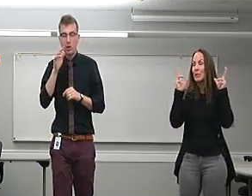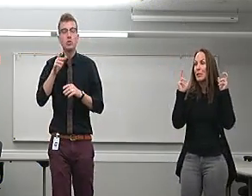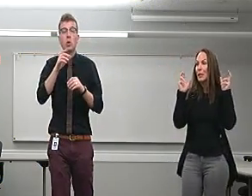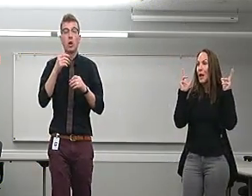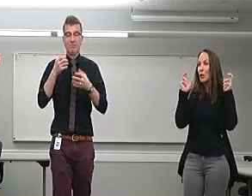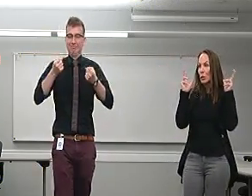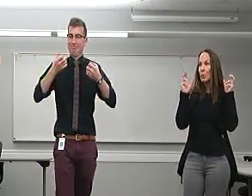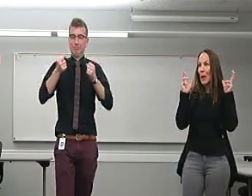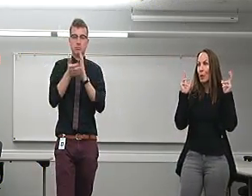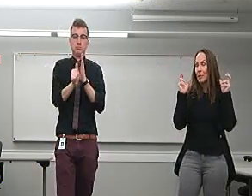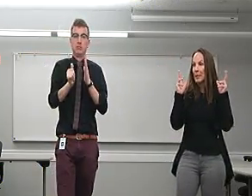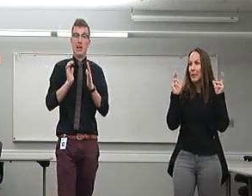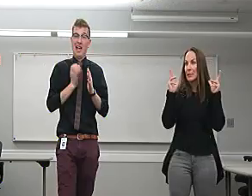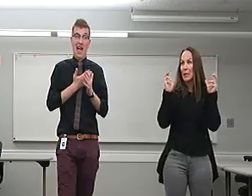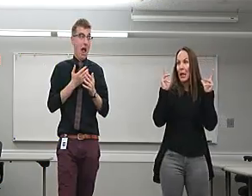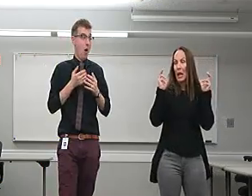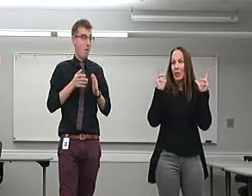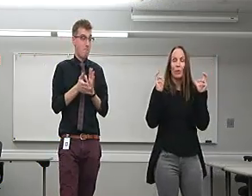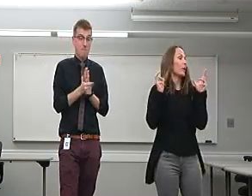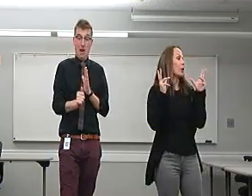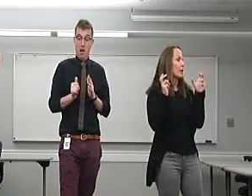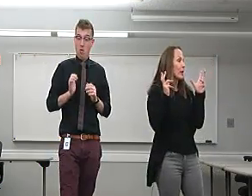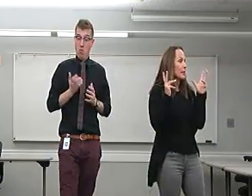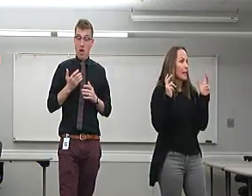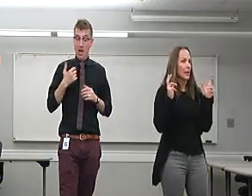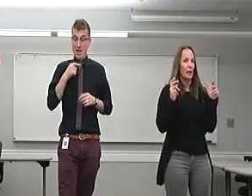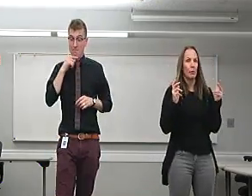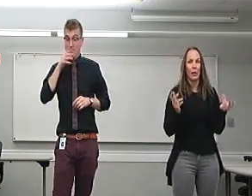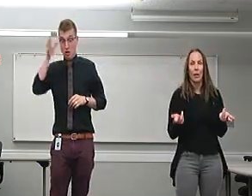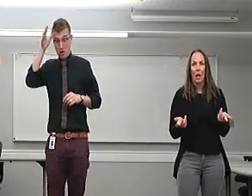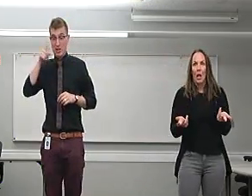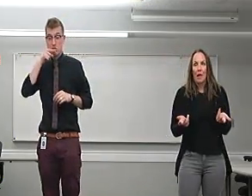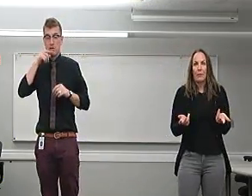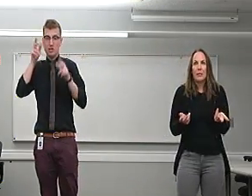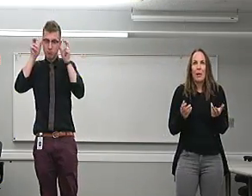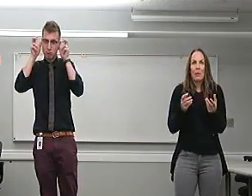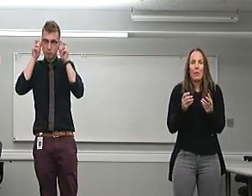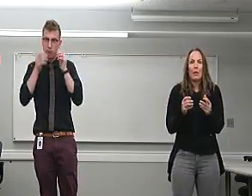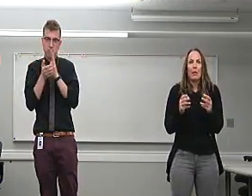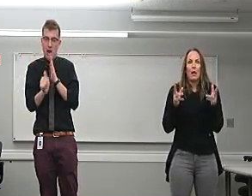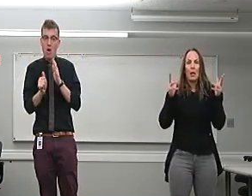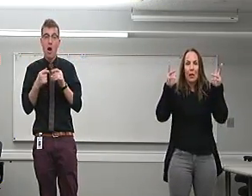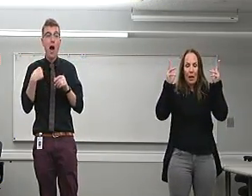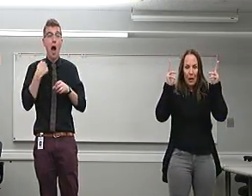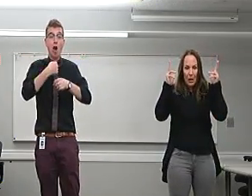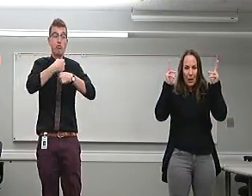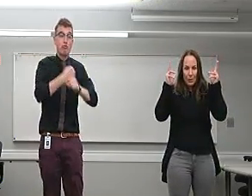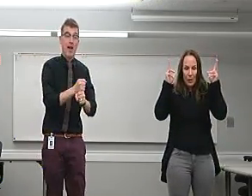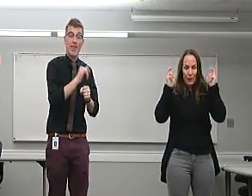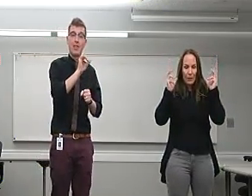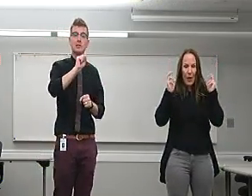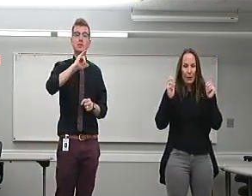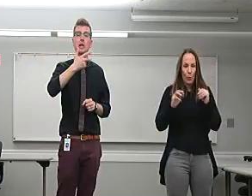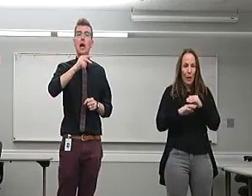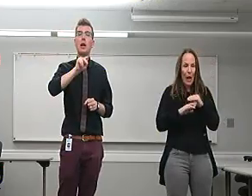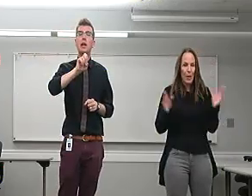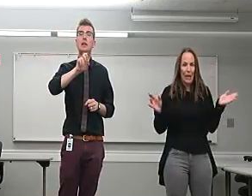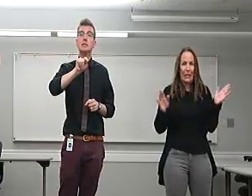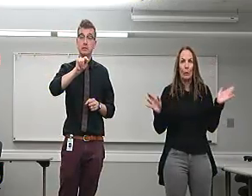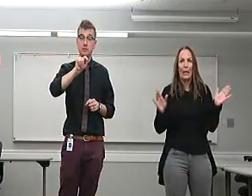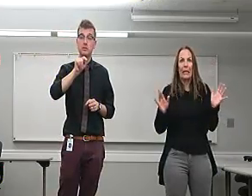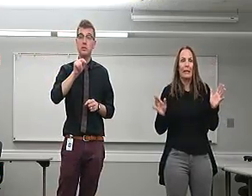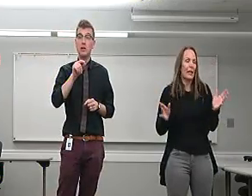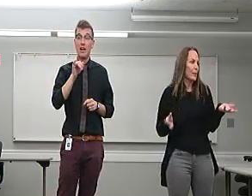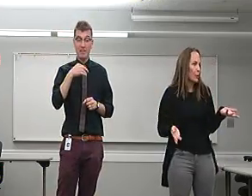superpower is this. And so when I created Sign It, I went, every time I'm in an environment where I'm not hearing anything and I'm supposed